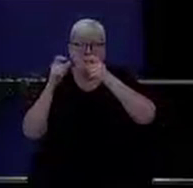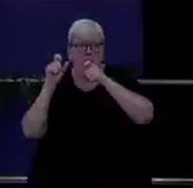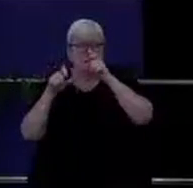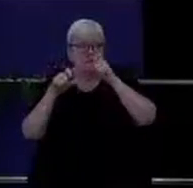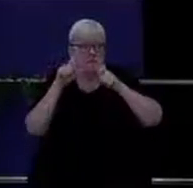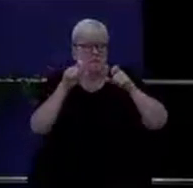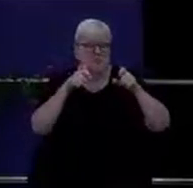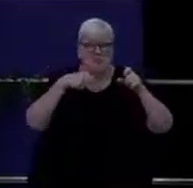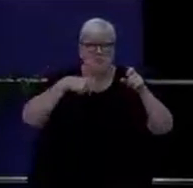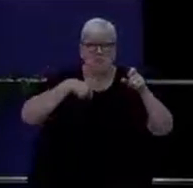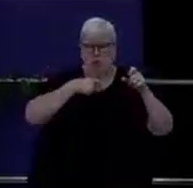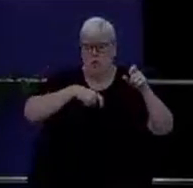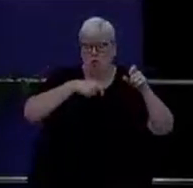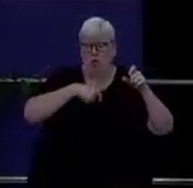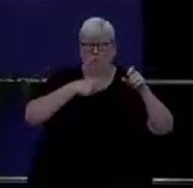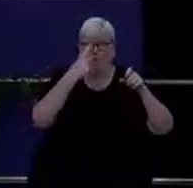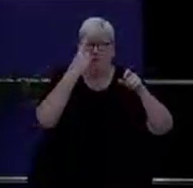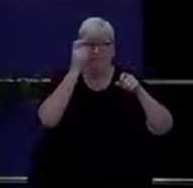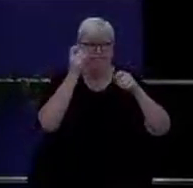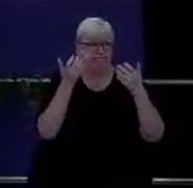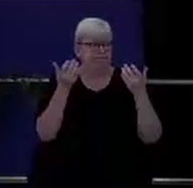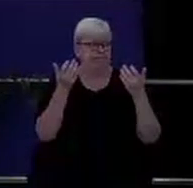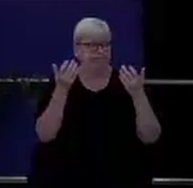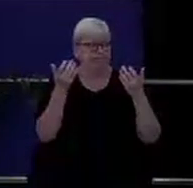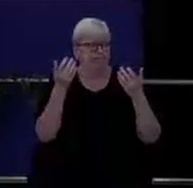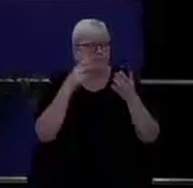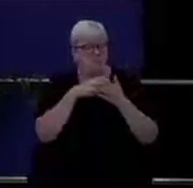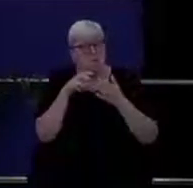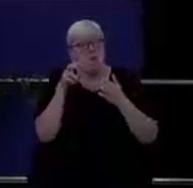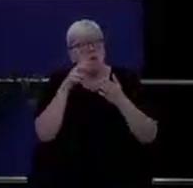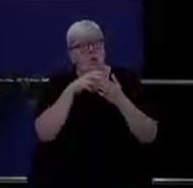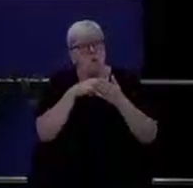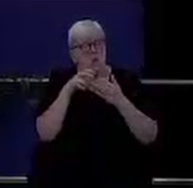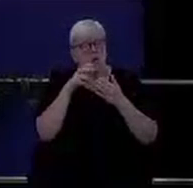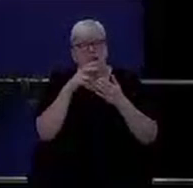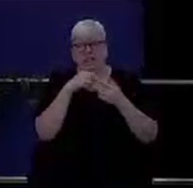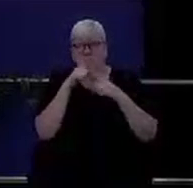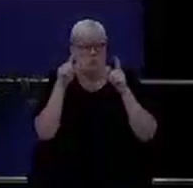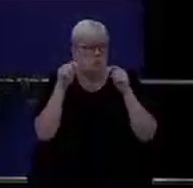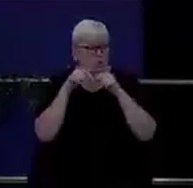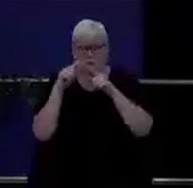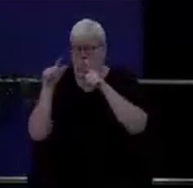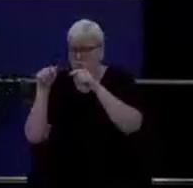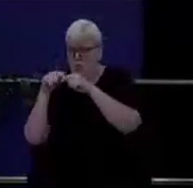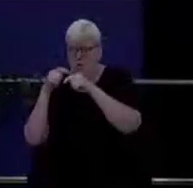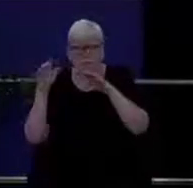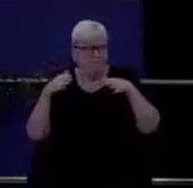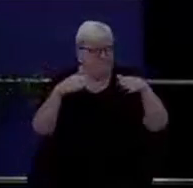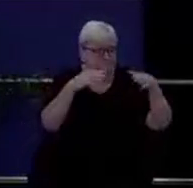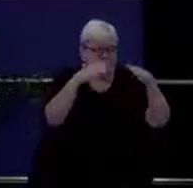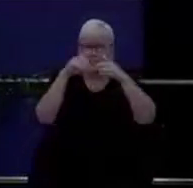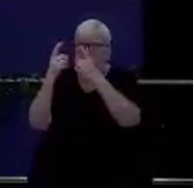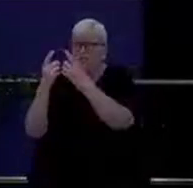but I'm the only human being here. I'm walking from room to room, tidying, putting things in order, preparing